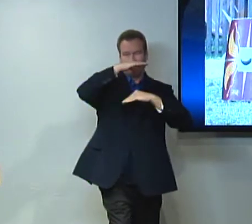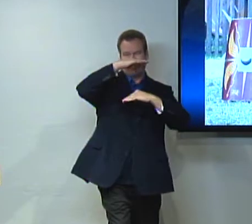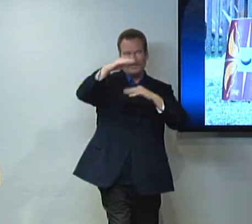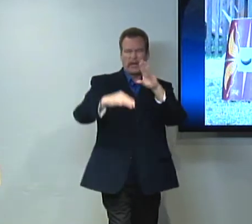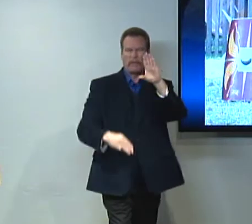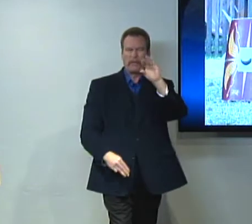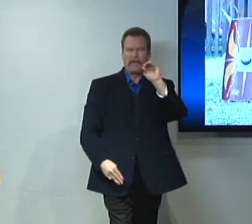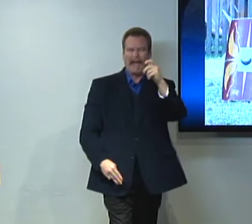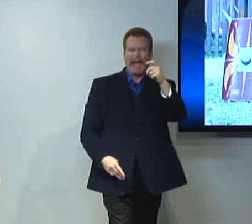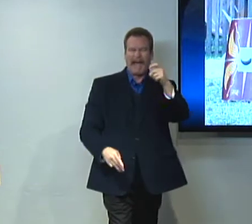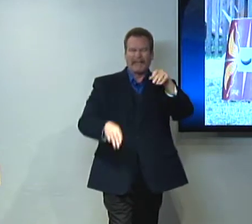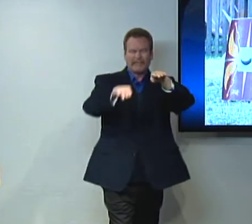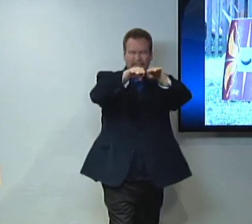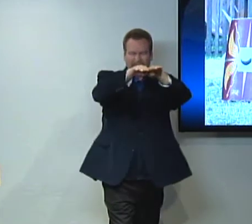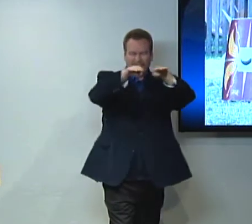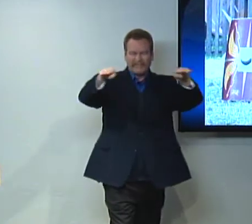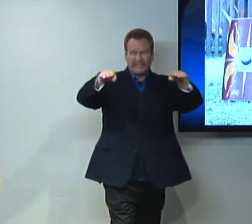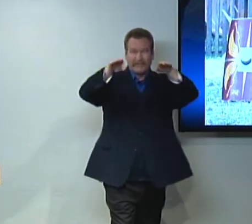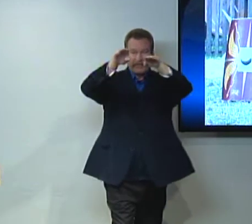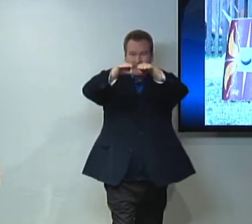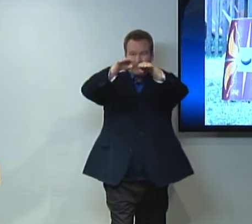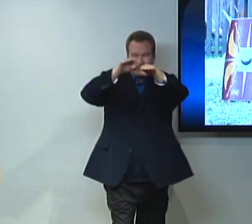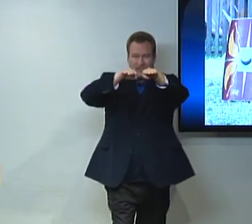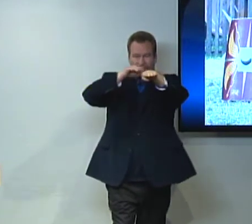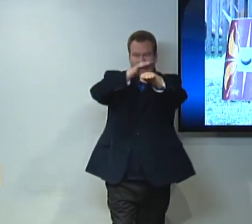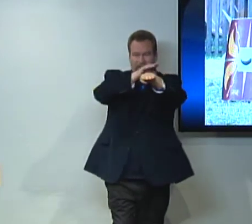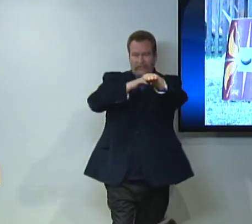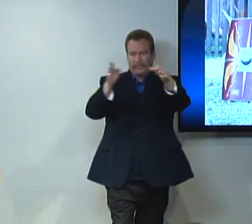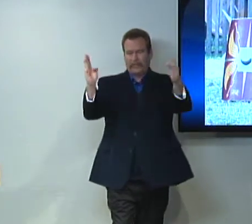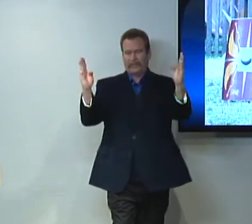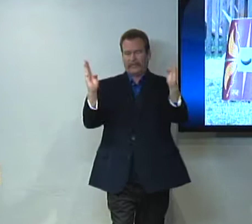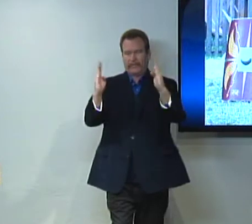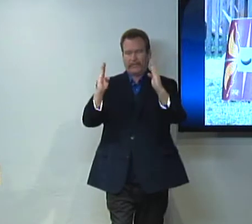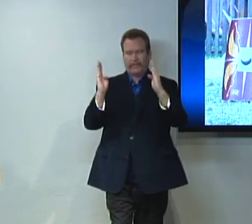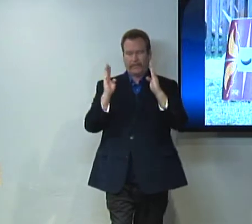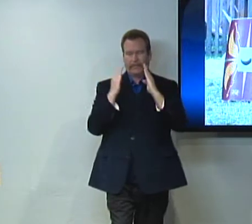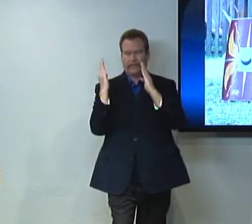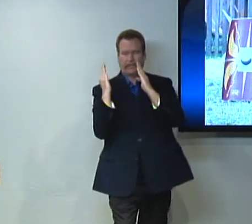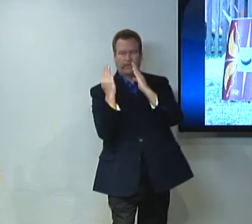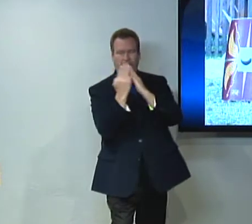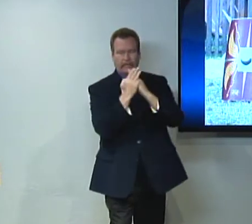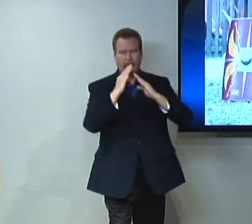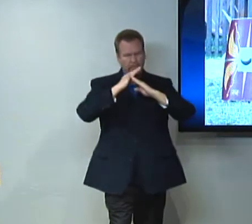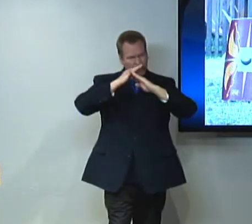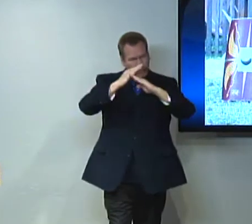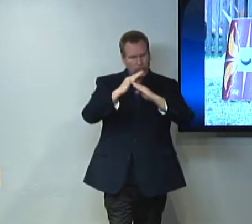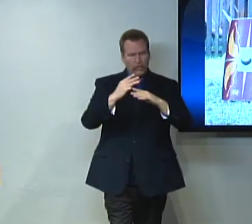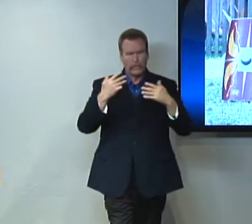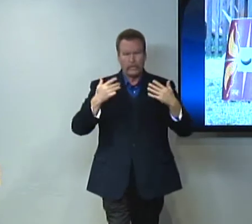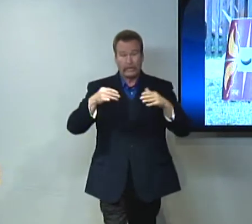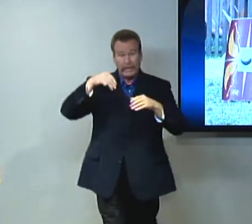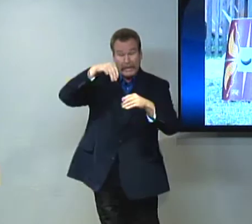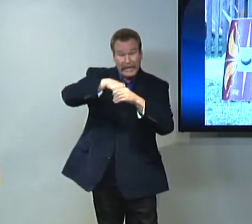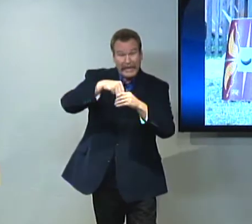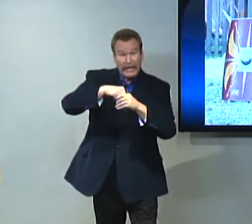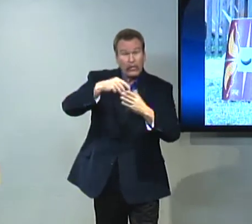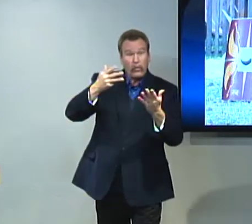mind, in that it would cover you. It would be almost box-like. And then if you had a lot of soldiers in there, they could